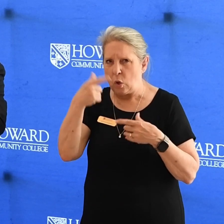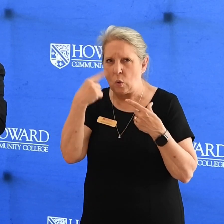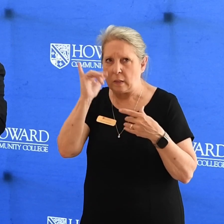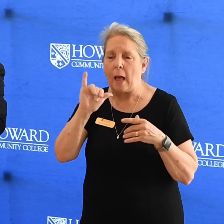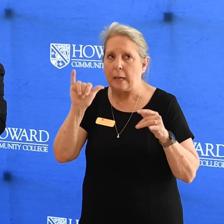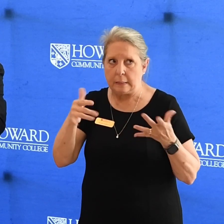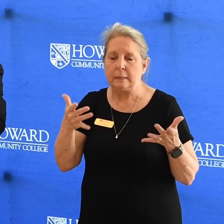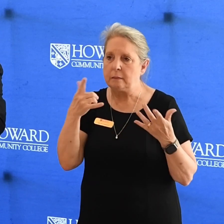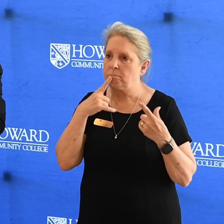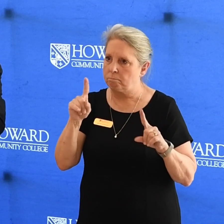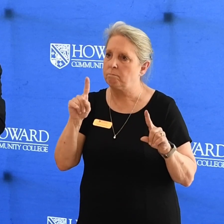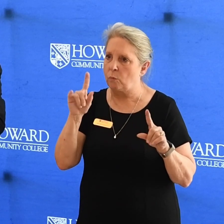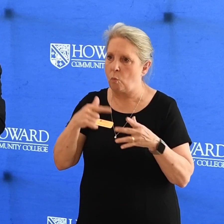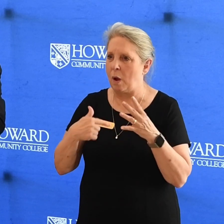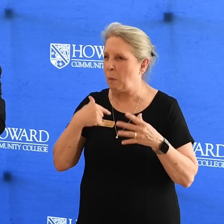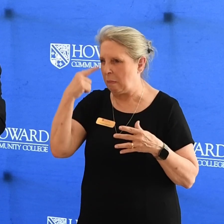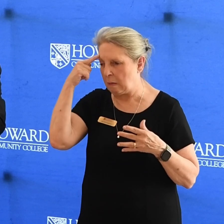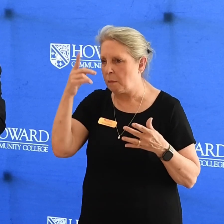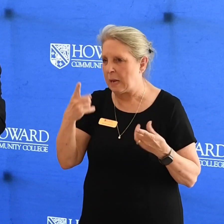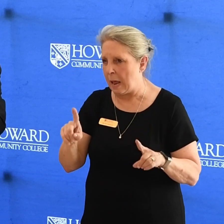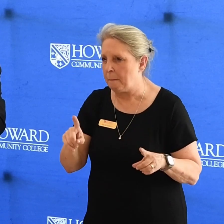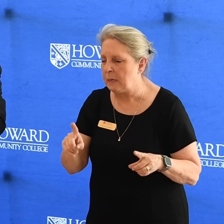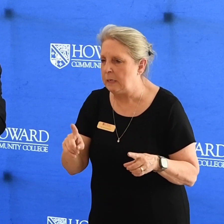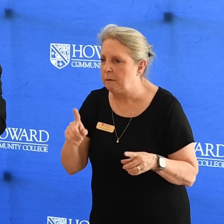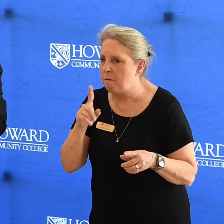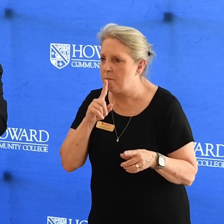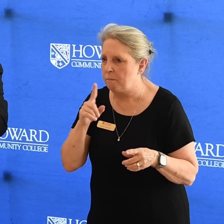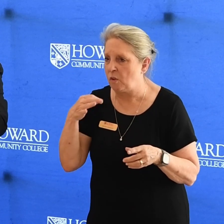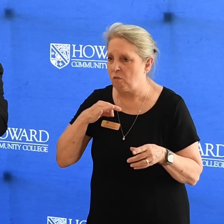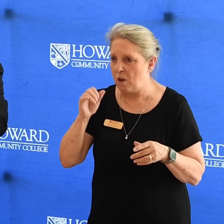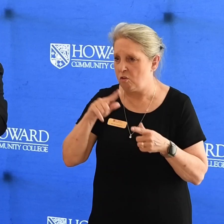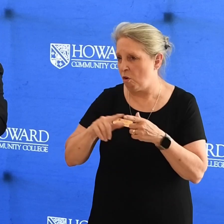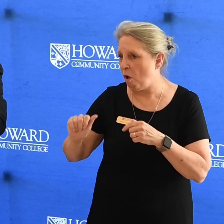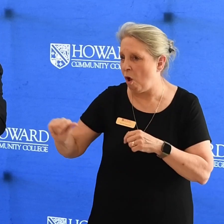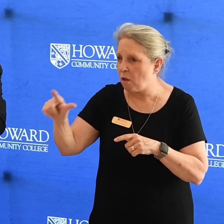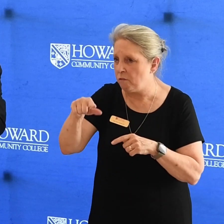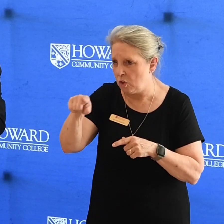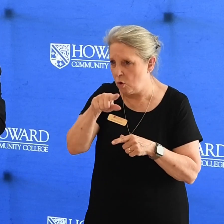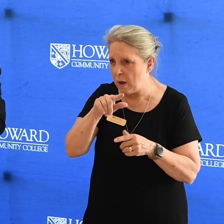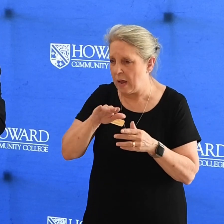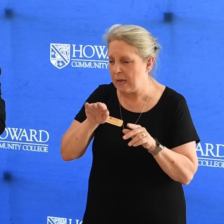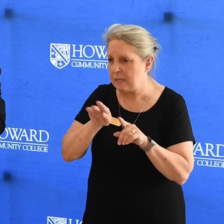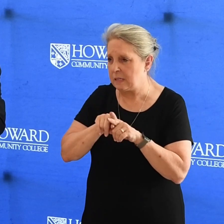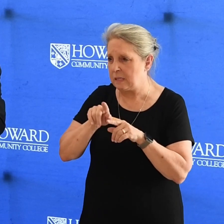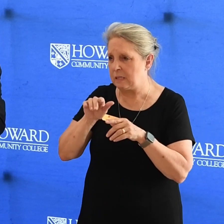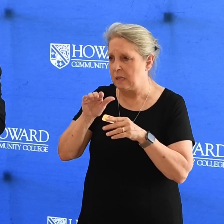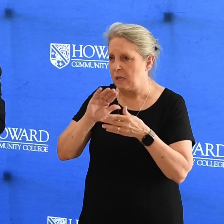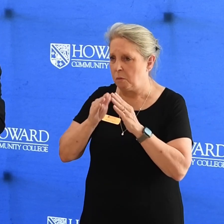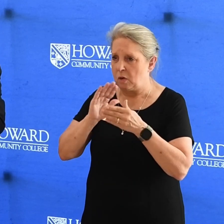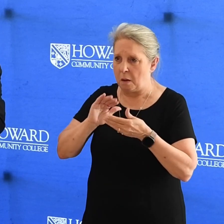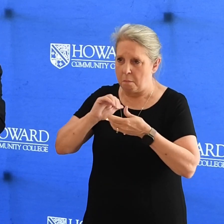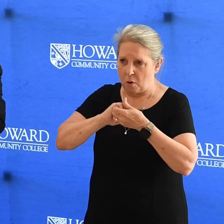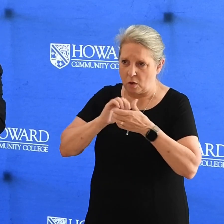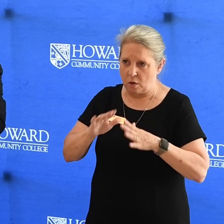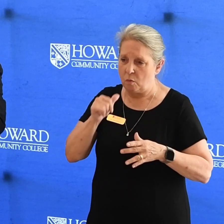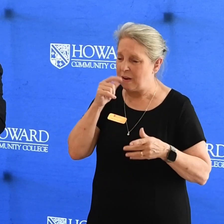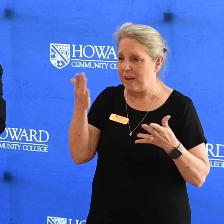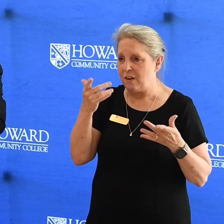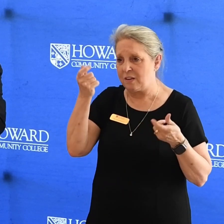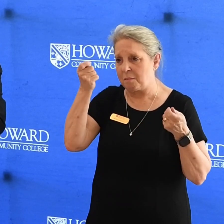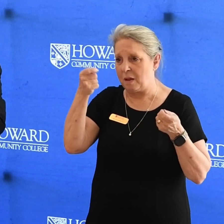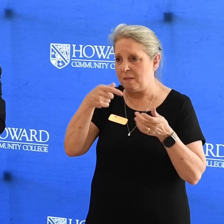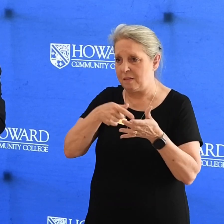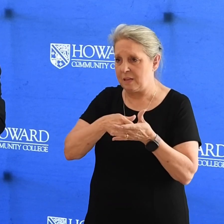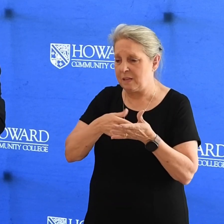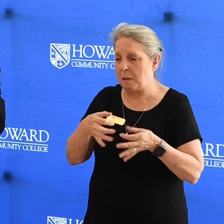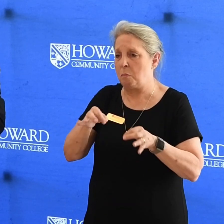together. And so, really credit goes to all of you as community partners, that we wouldn't be here to be able to celebrate and commemorate this